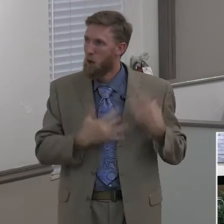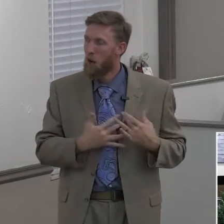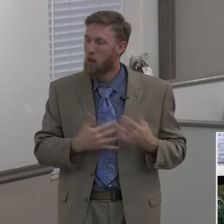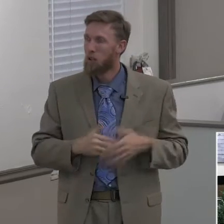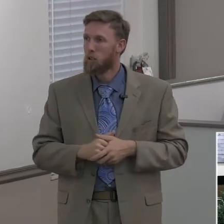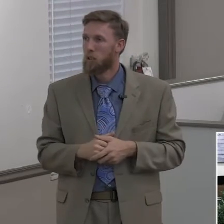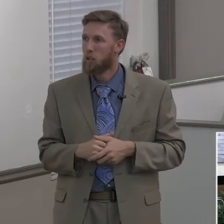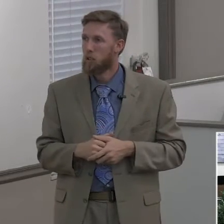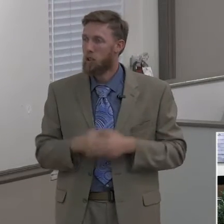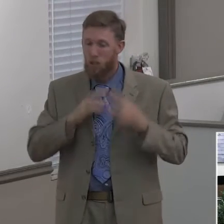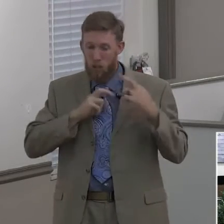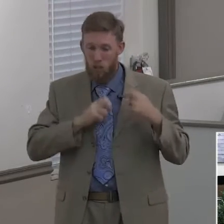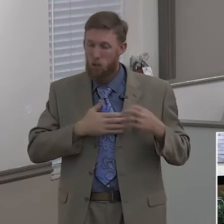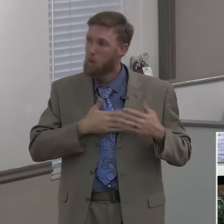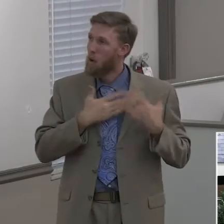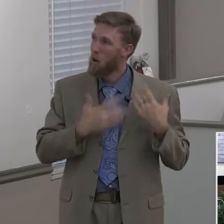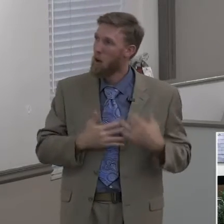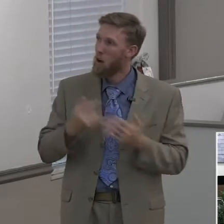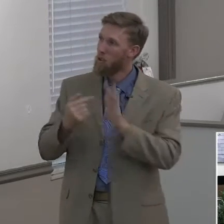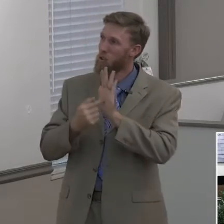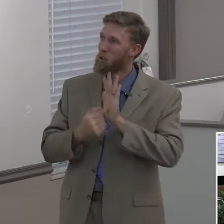so He can search my heart and show me.